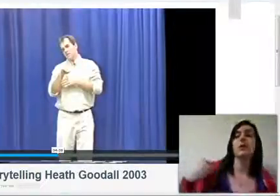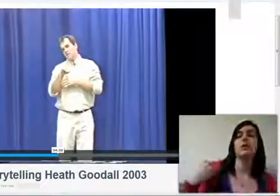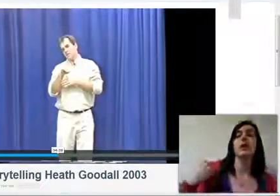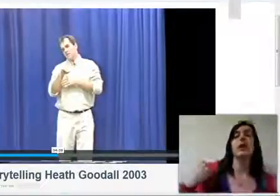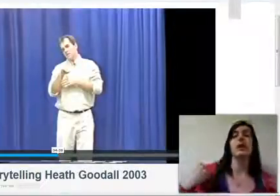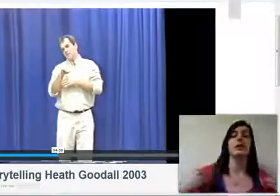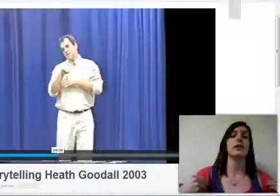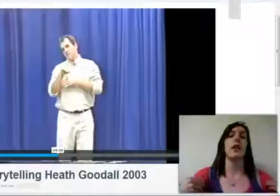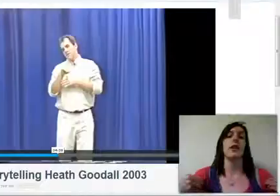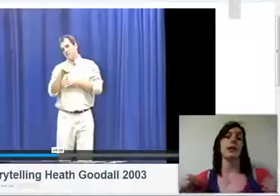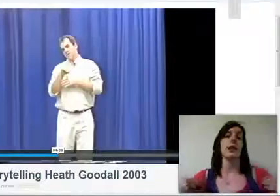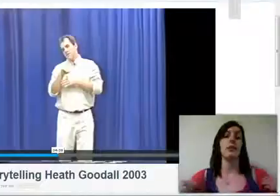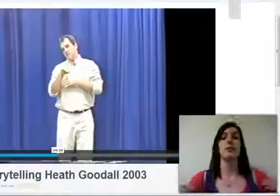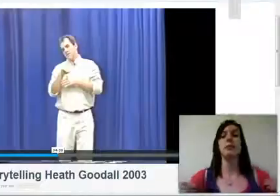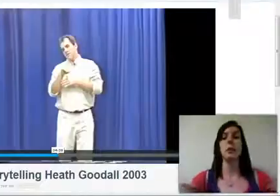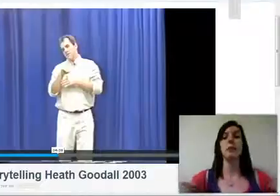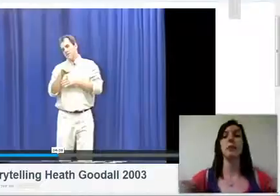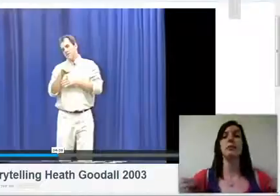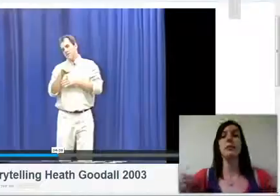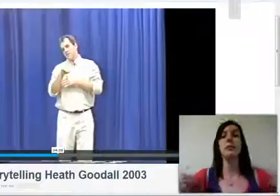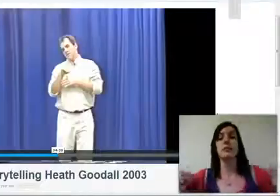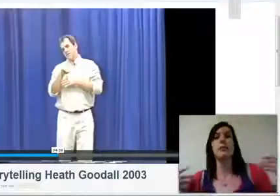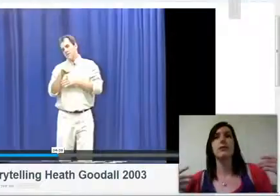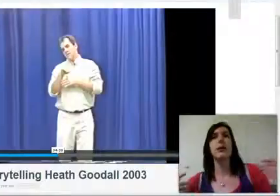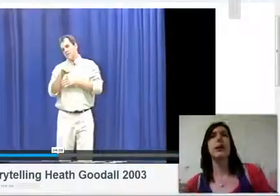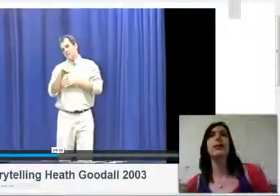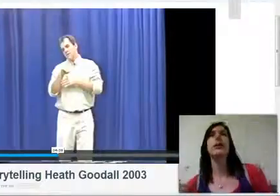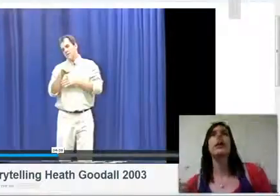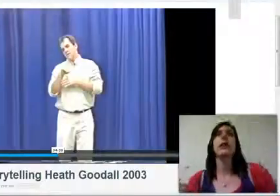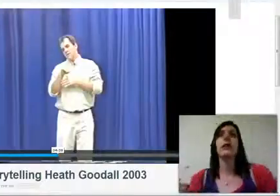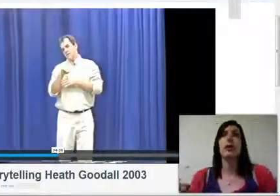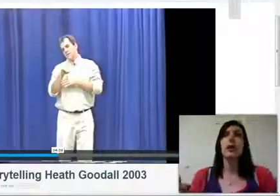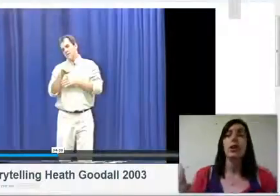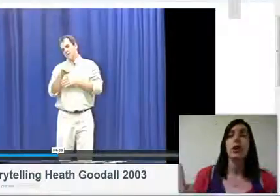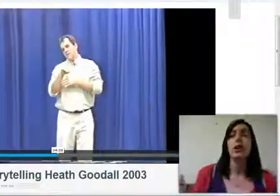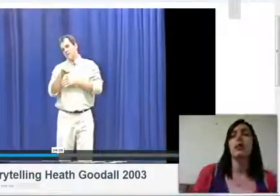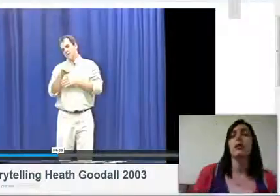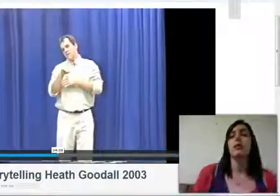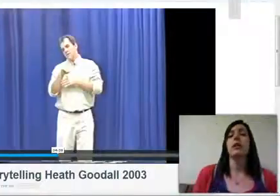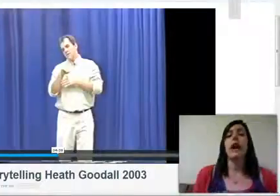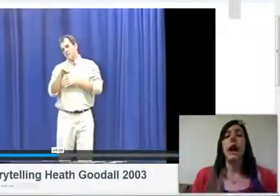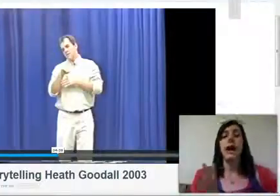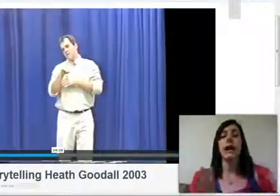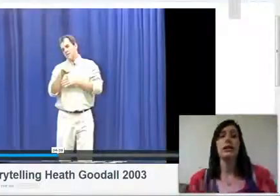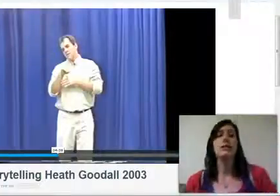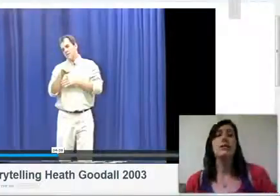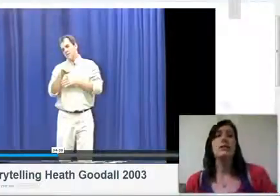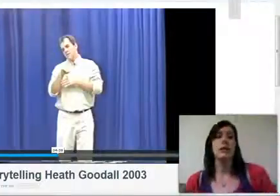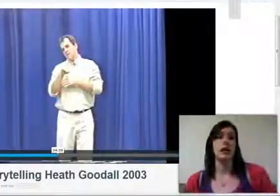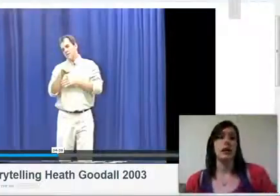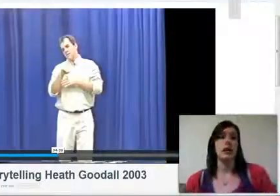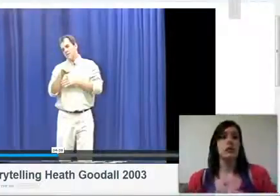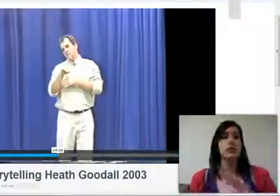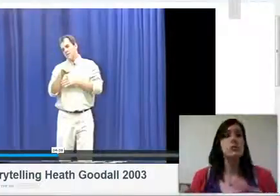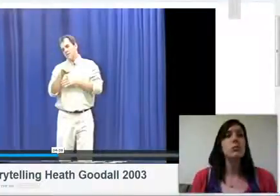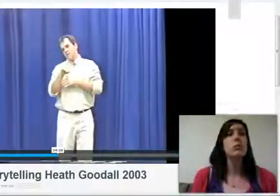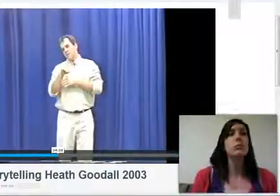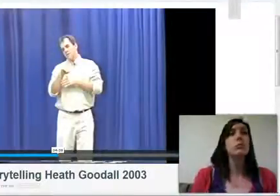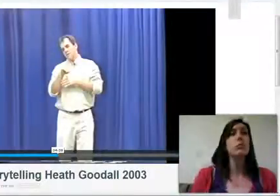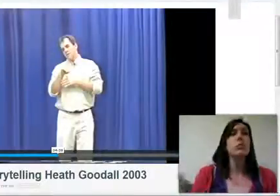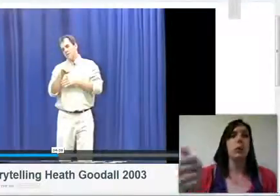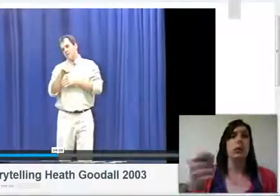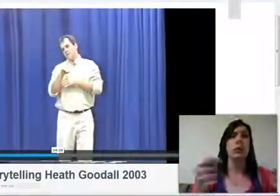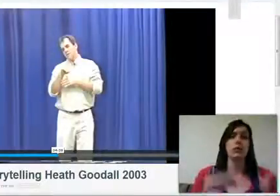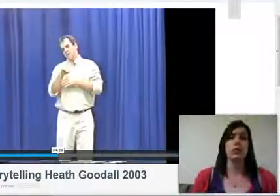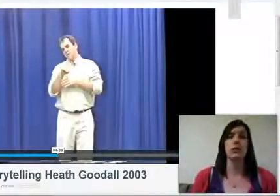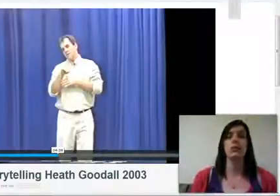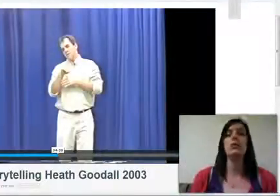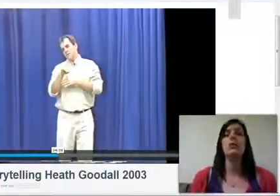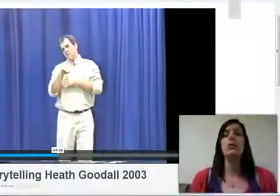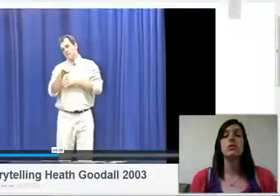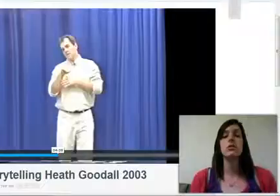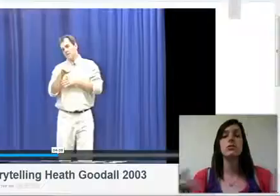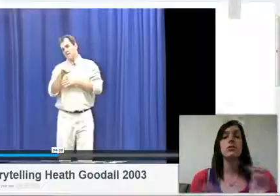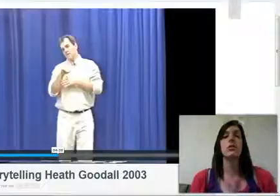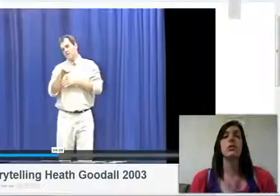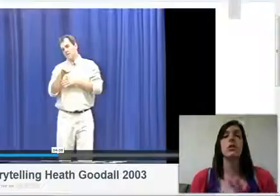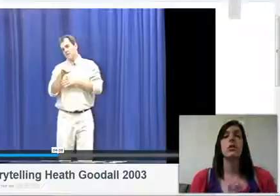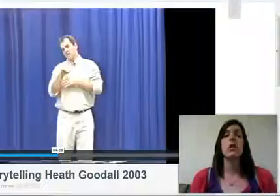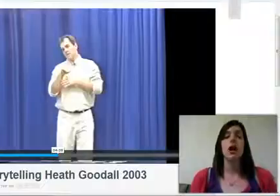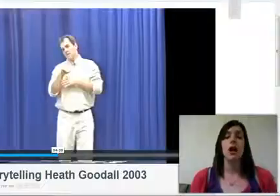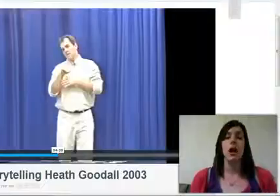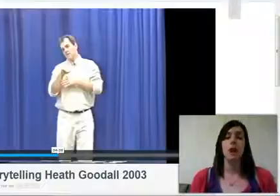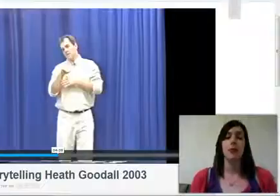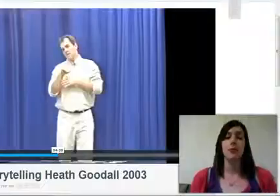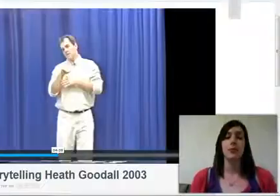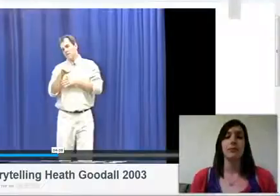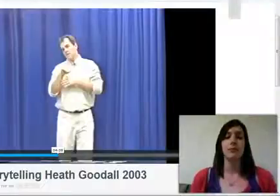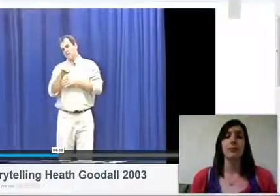shoulder shifting. It's not like sharp movements, it's very like relaxed and smooth, and the transitions are